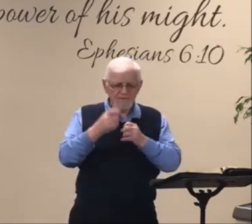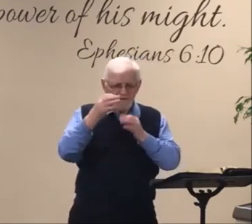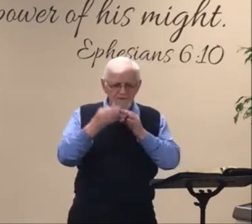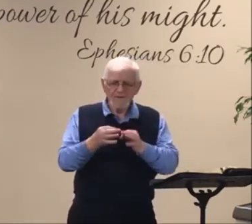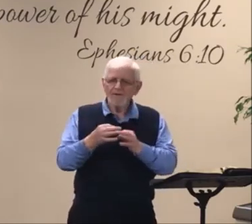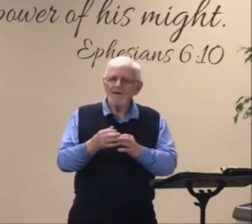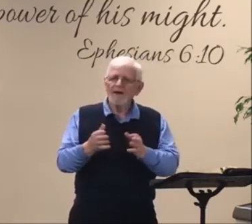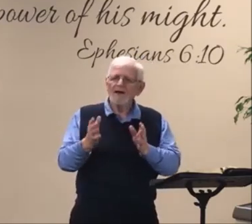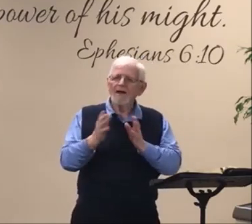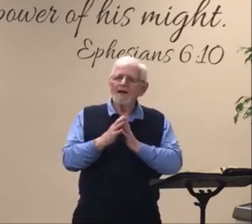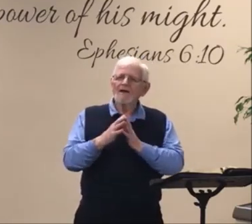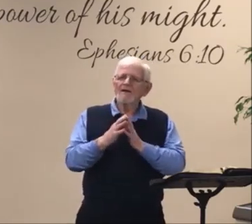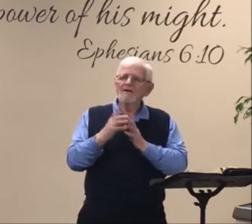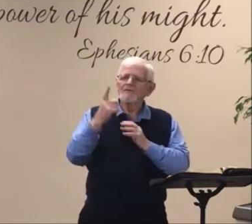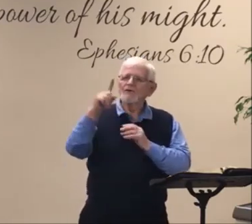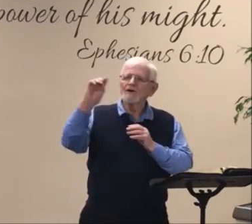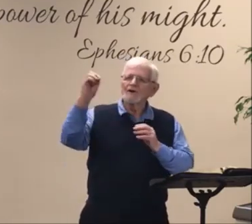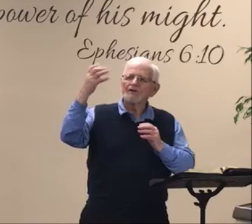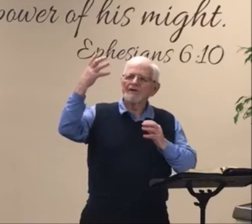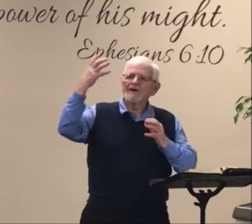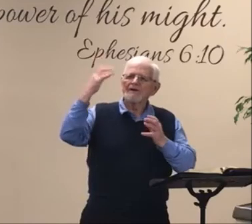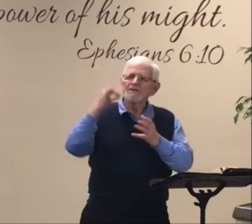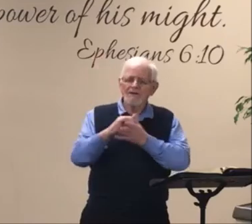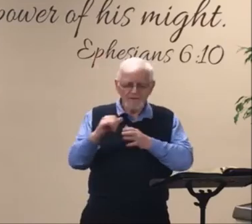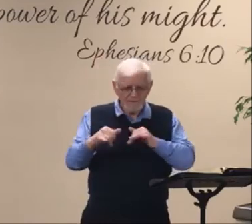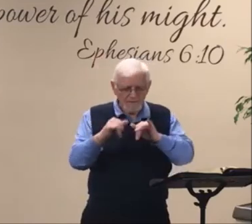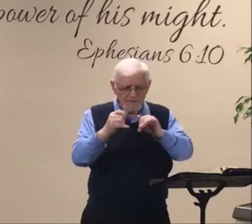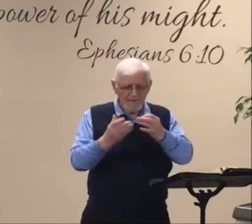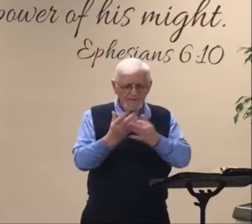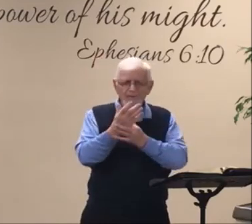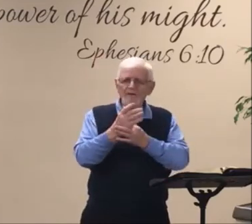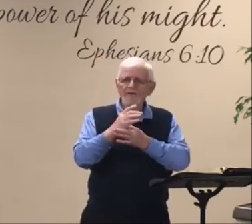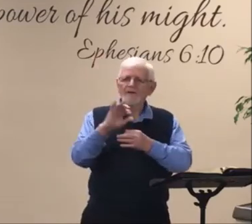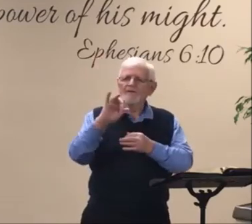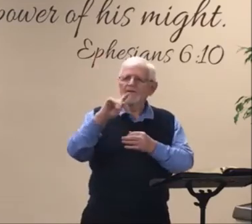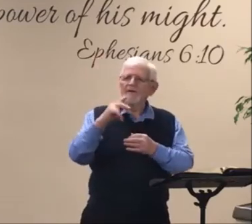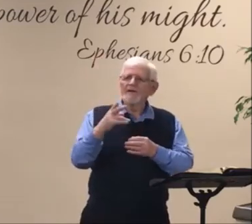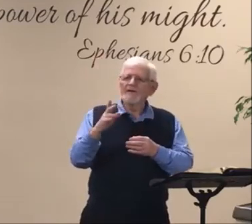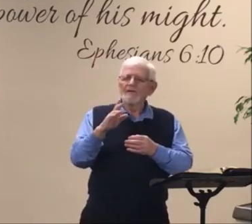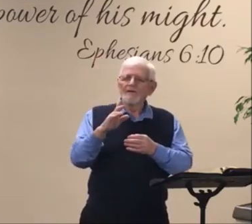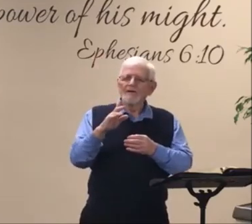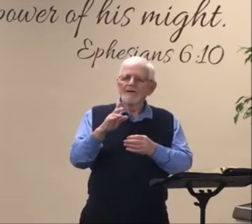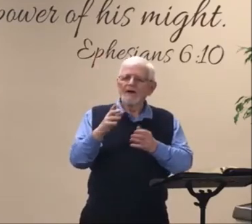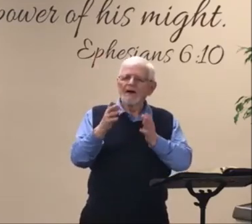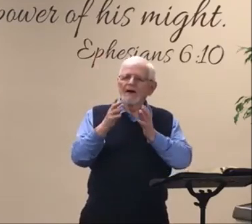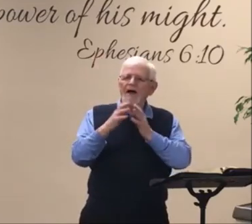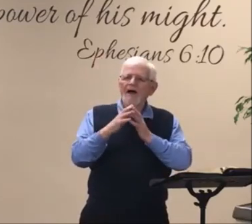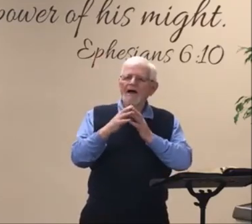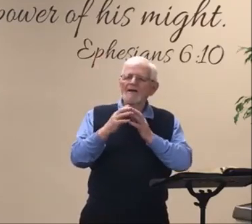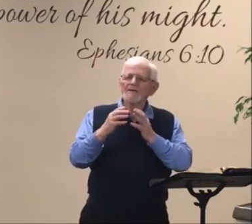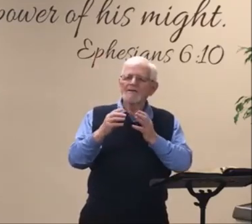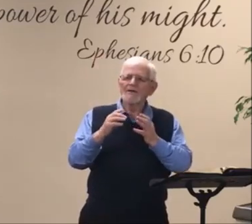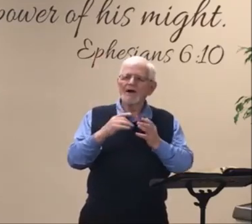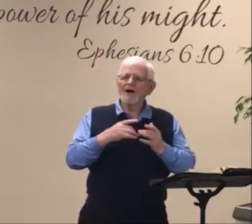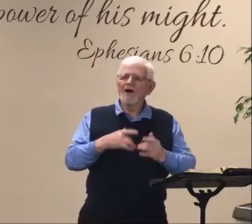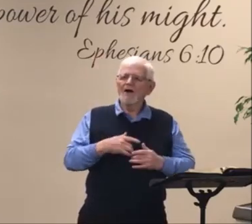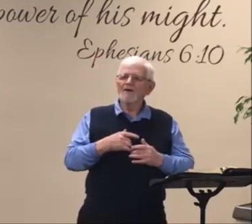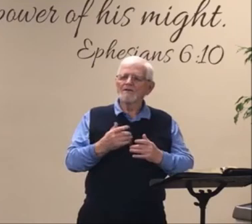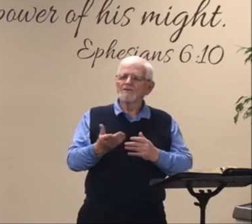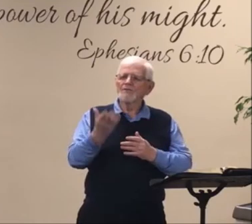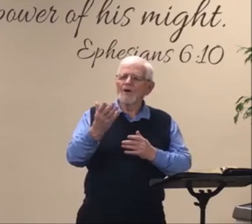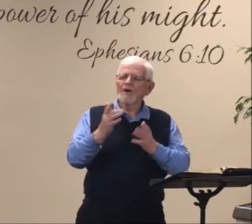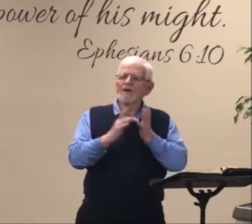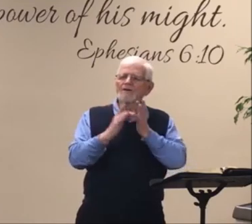help ask for your grace to help them follow through and be faithful with that decision. Lord, I ask you please work in hearts here this morning in Jesus' name.